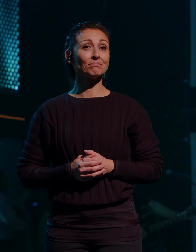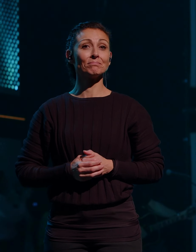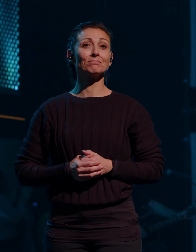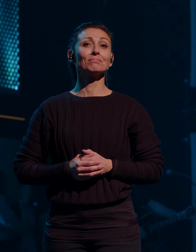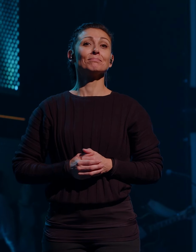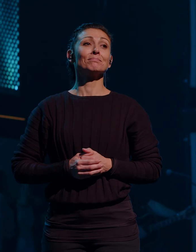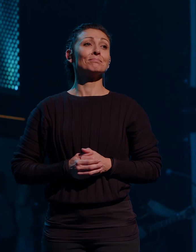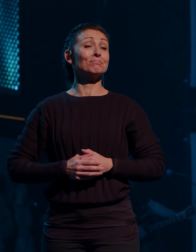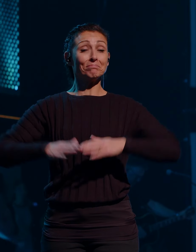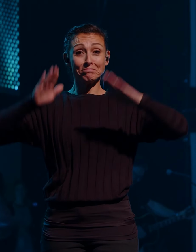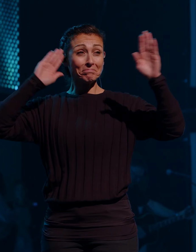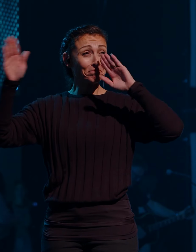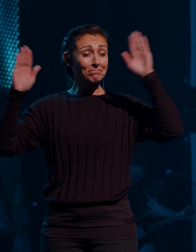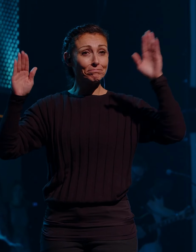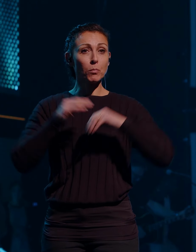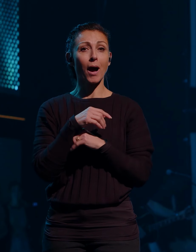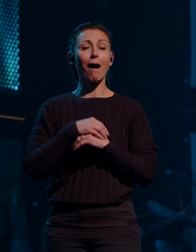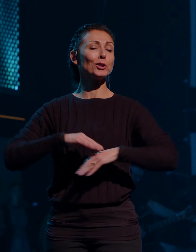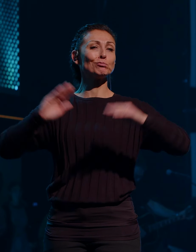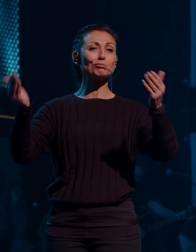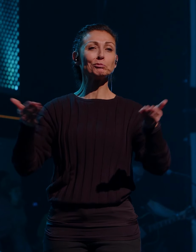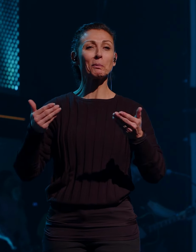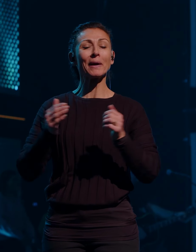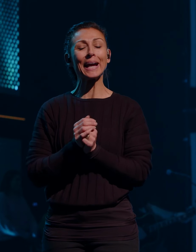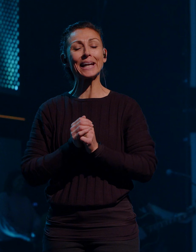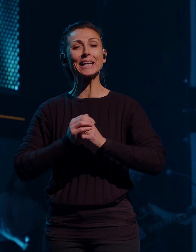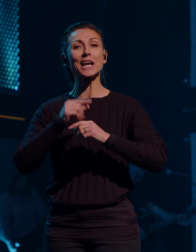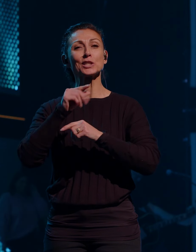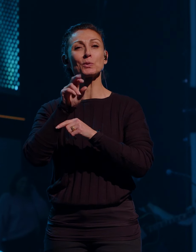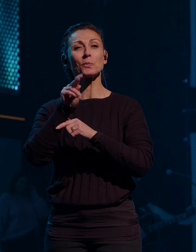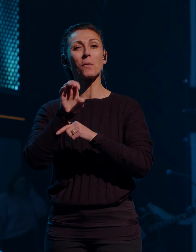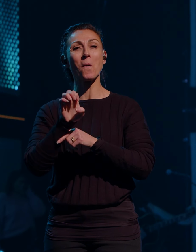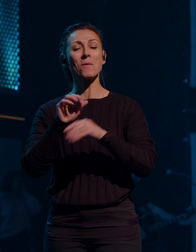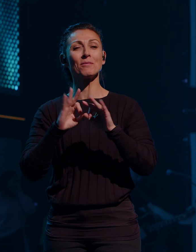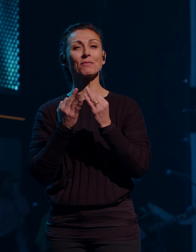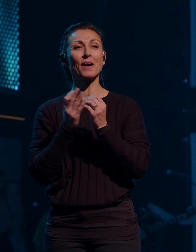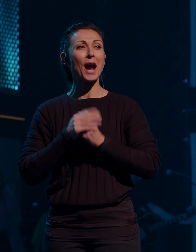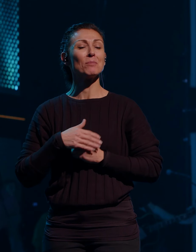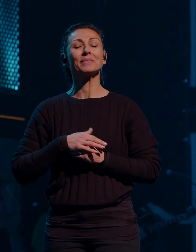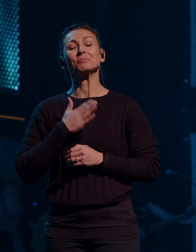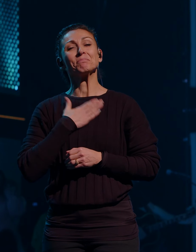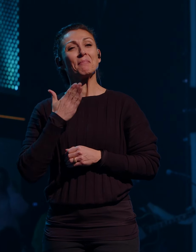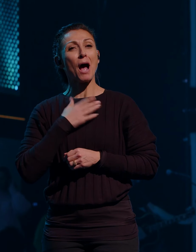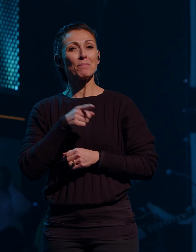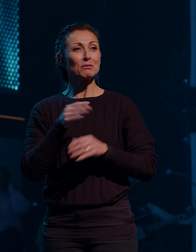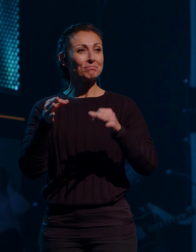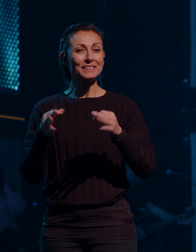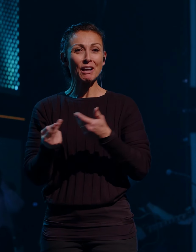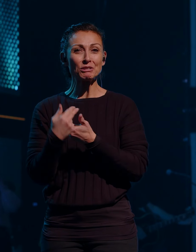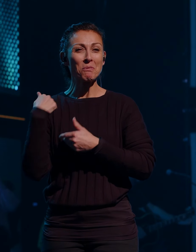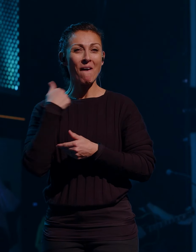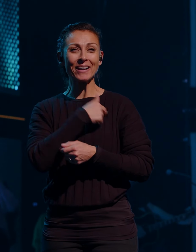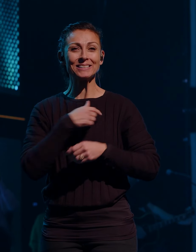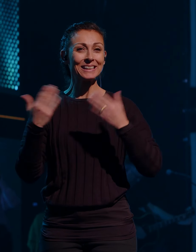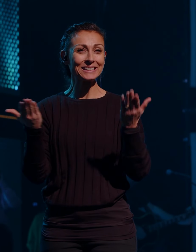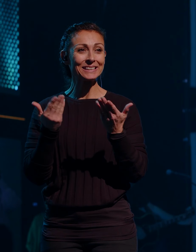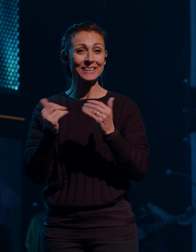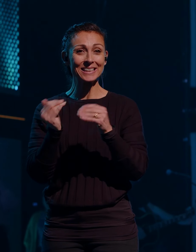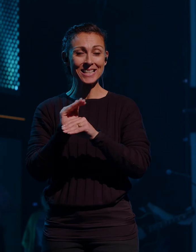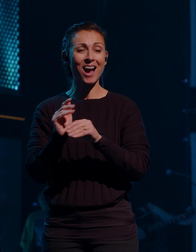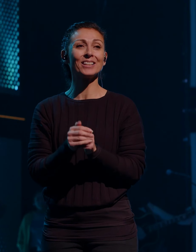Well, greetings, Grow family. It's good to be together this evening. Glad you guys are here tonight. Welcome to those of you online joining us, as well as